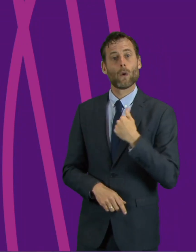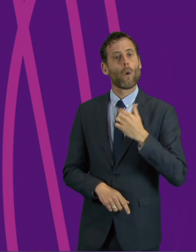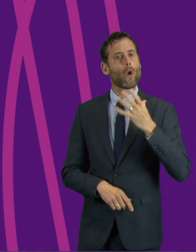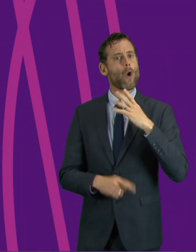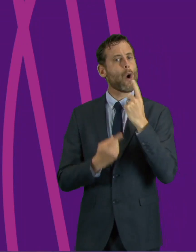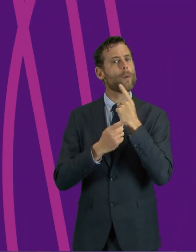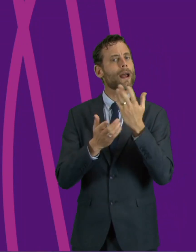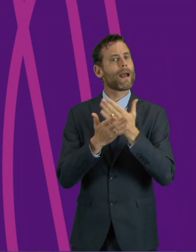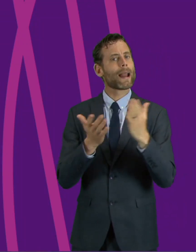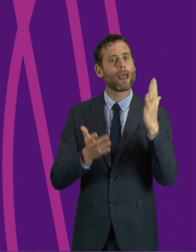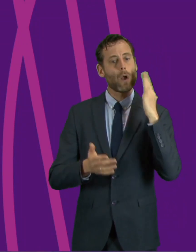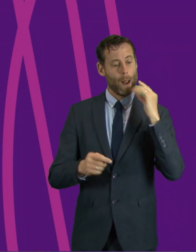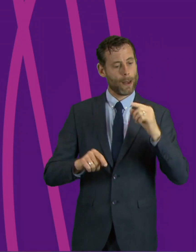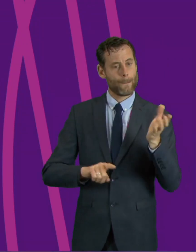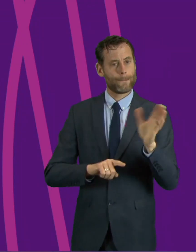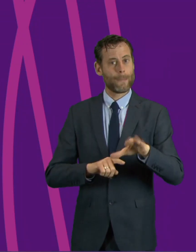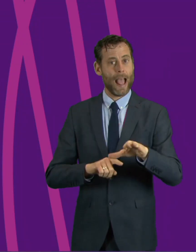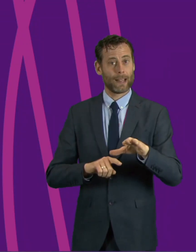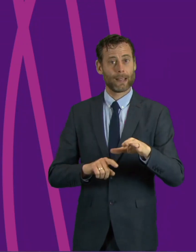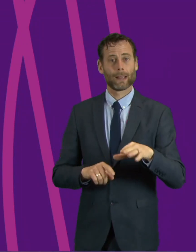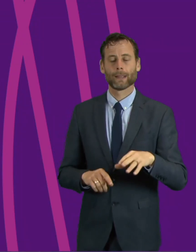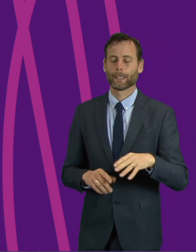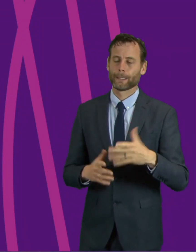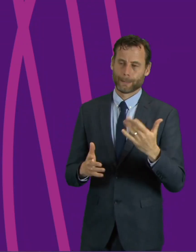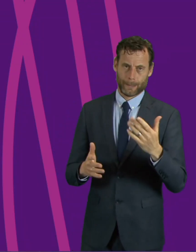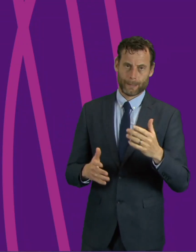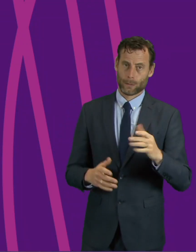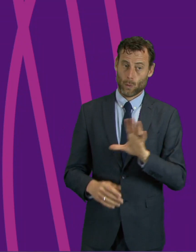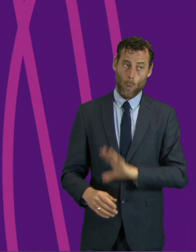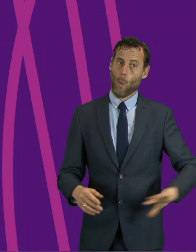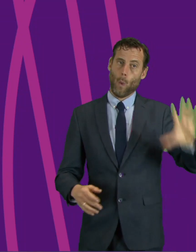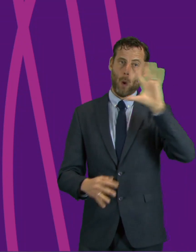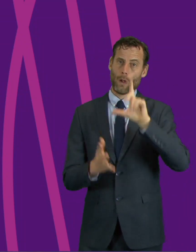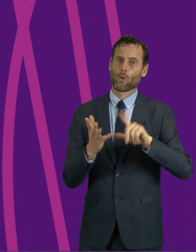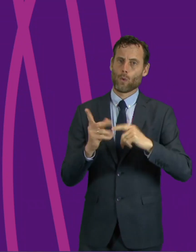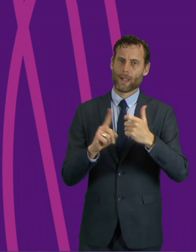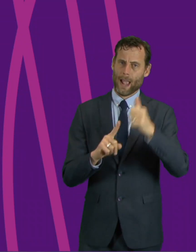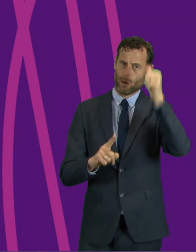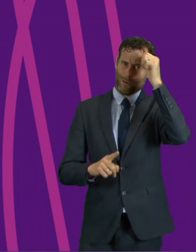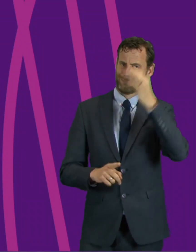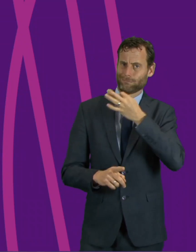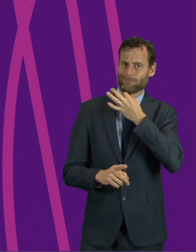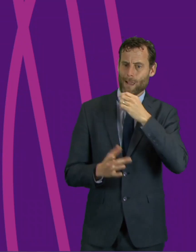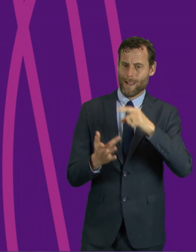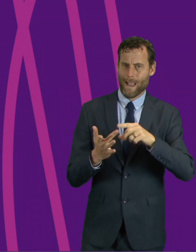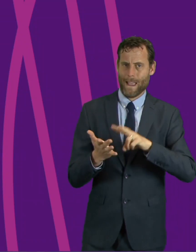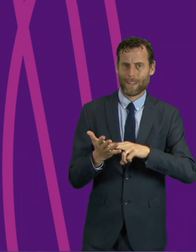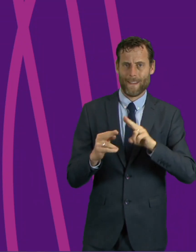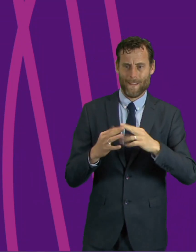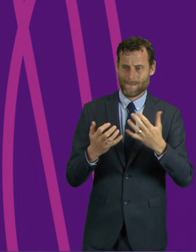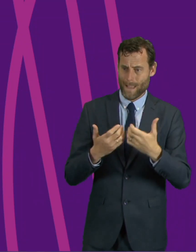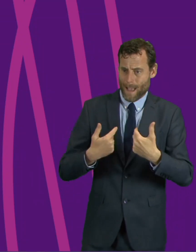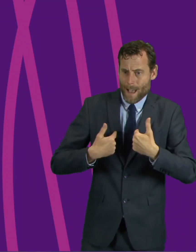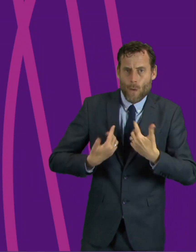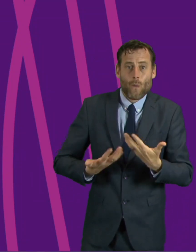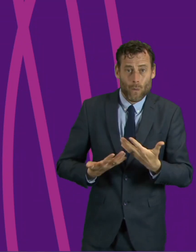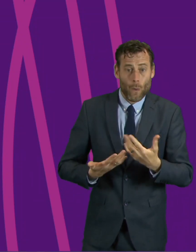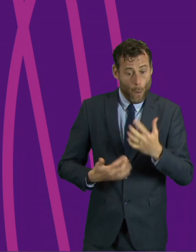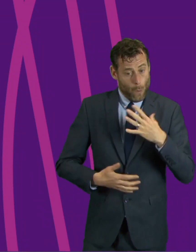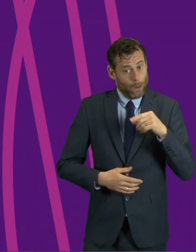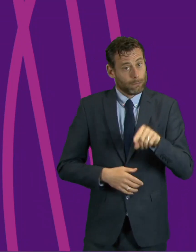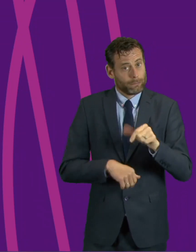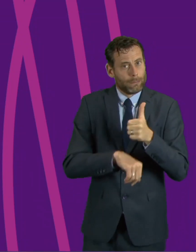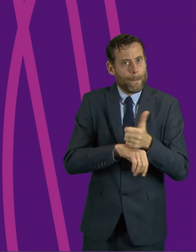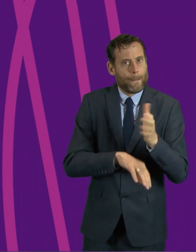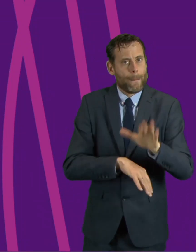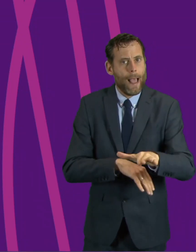as has been indicated there, has been an issue across the UK, and we want to get that service restarted as quickly as possible. Everybody who